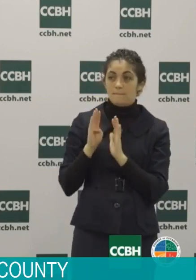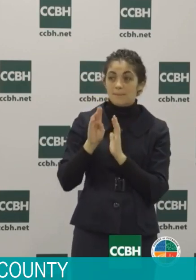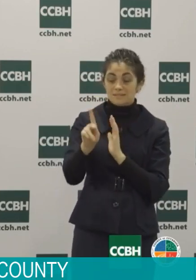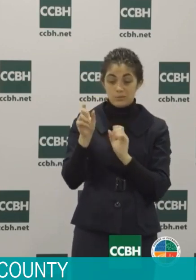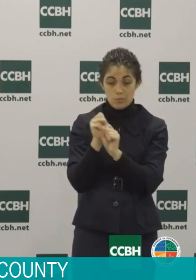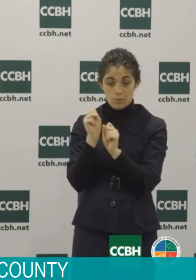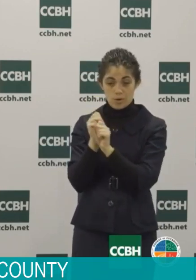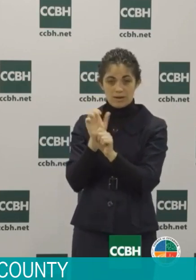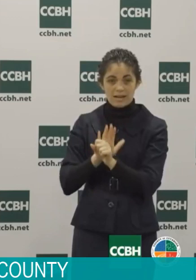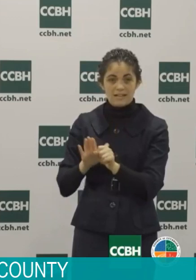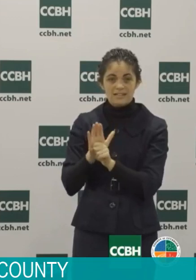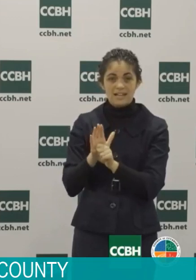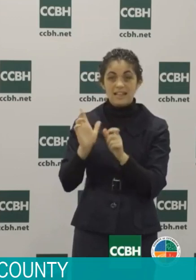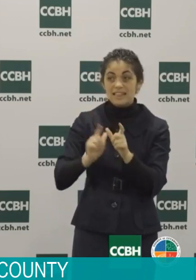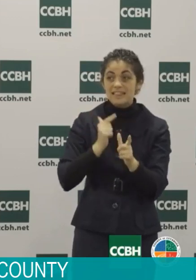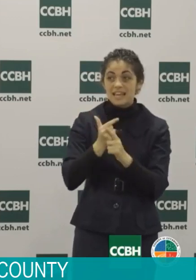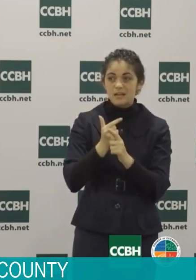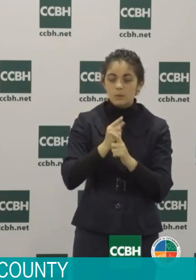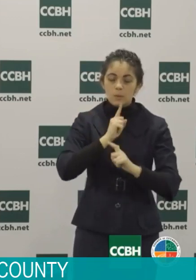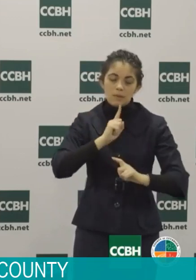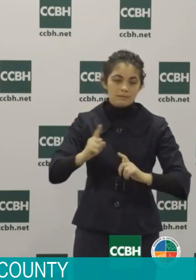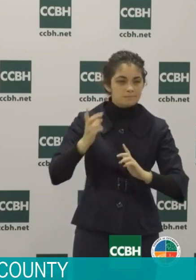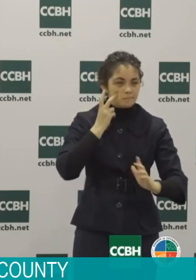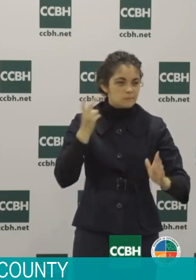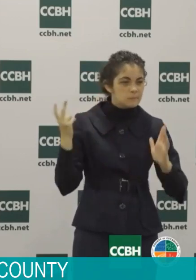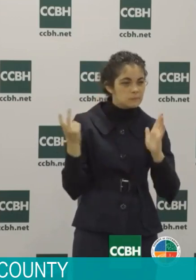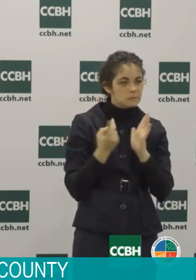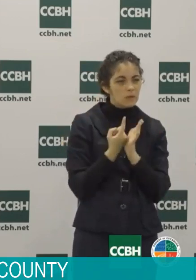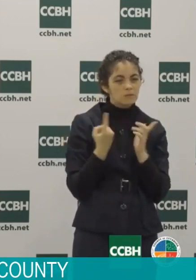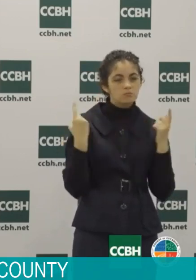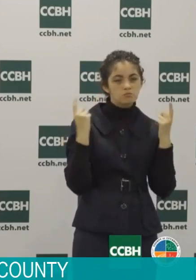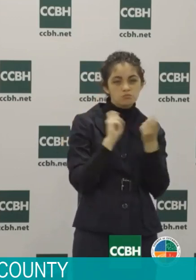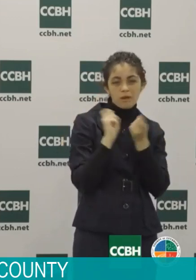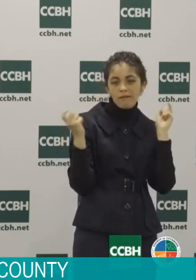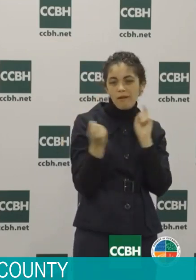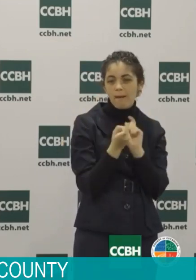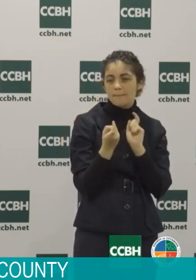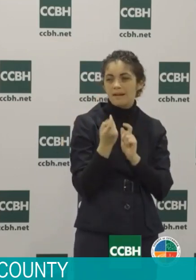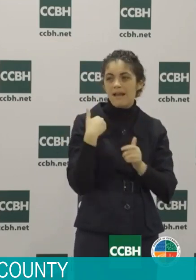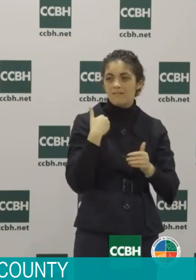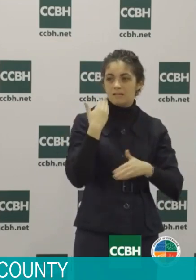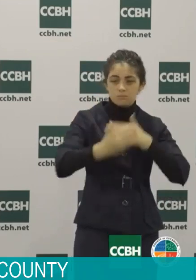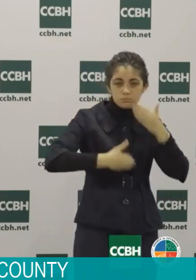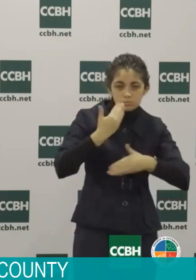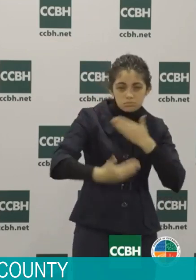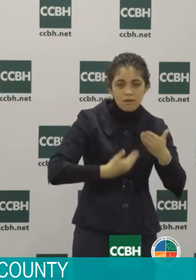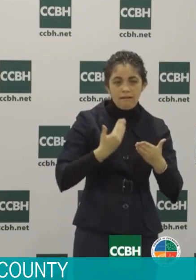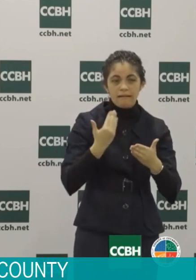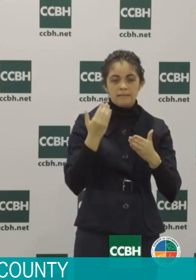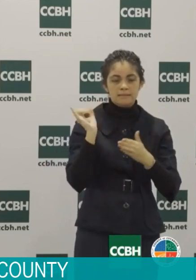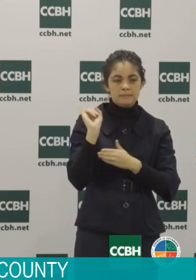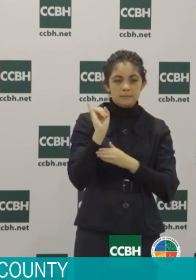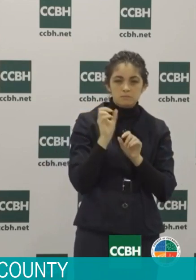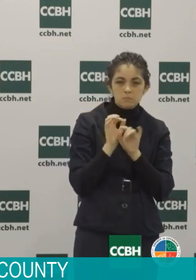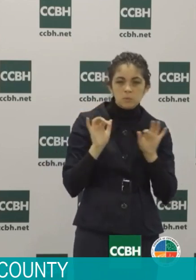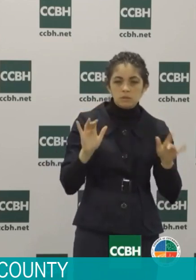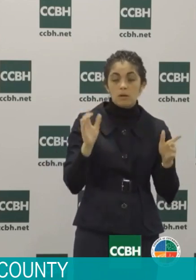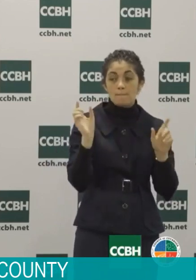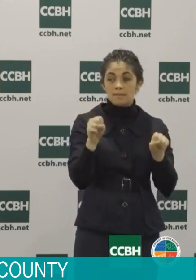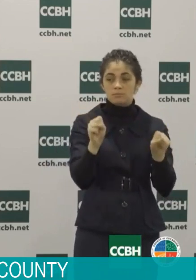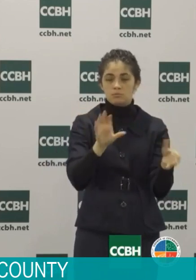their workplaces, and then ignite chains of transmission, perpetuating cases and potential